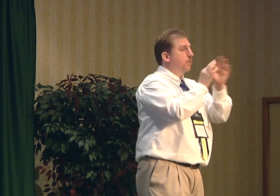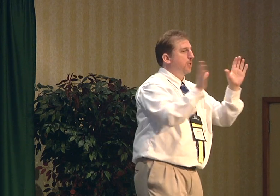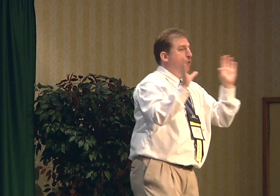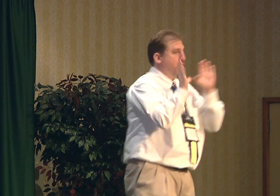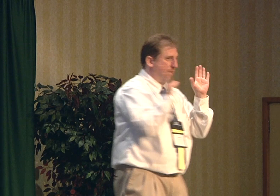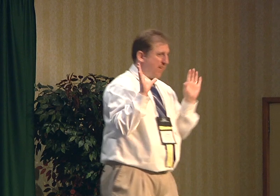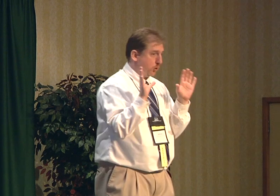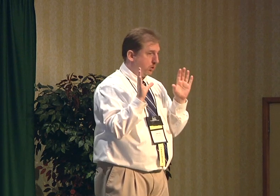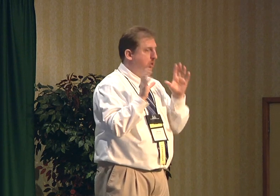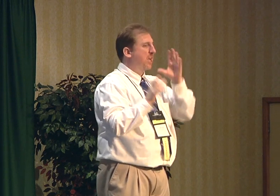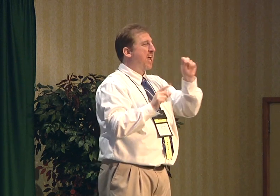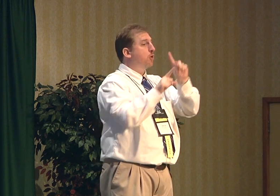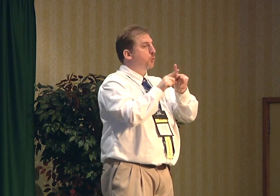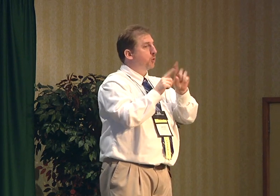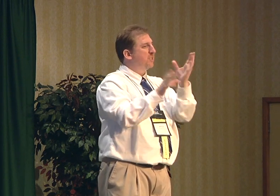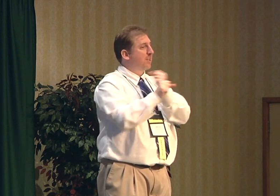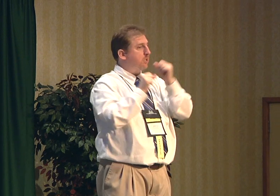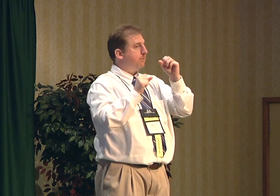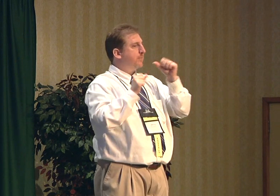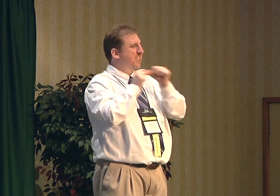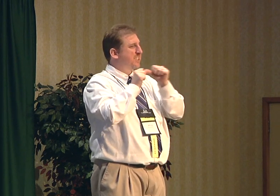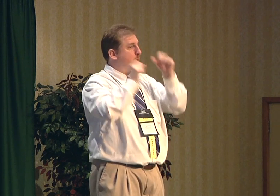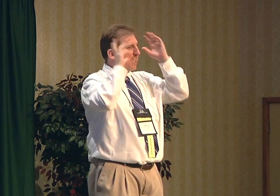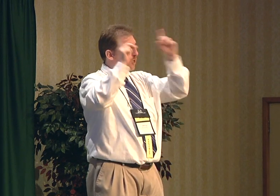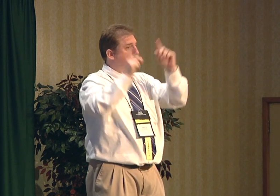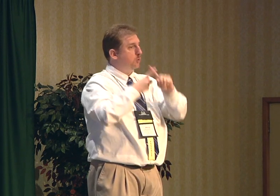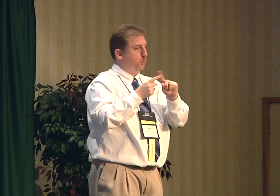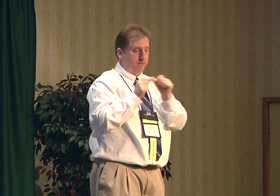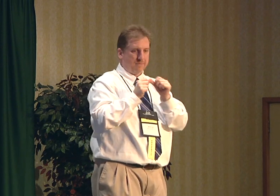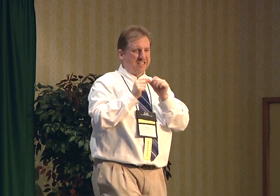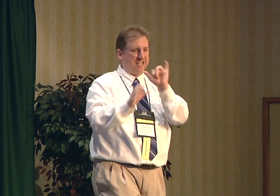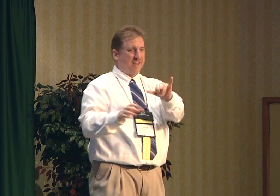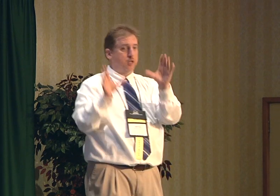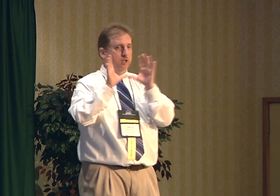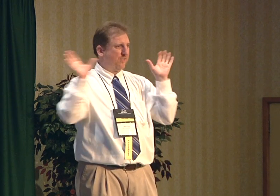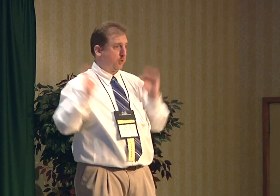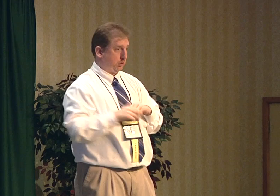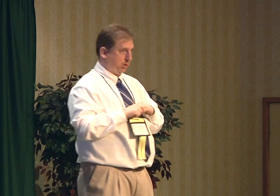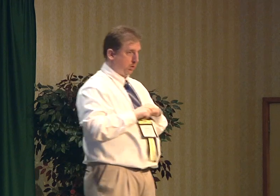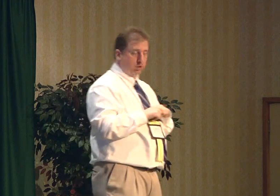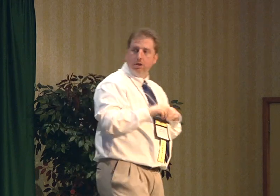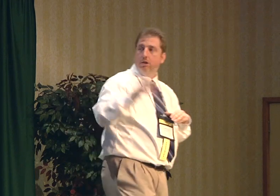to get healthcare specific training certification and continuing education to maintain that certification.